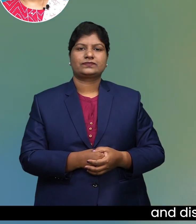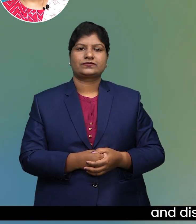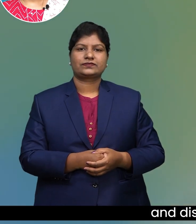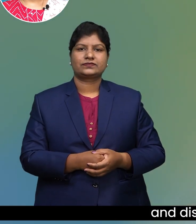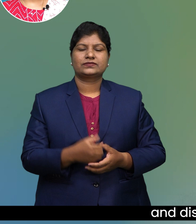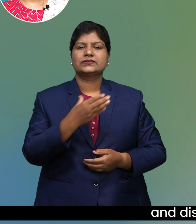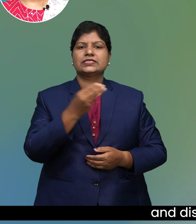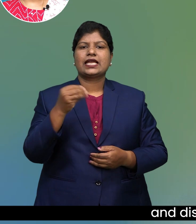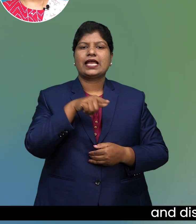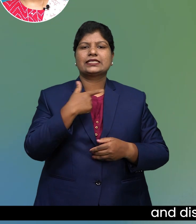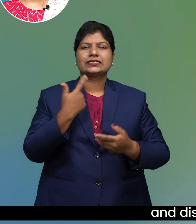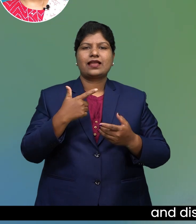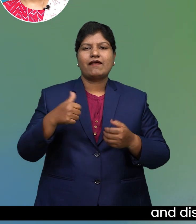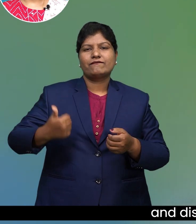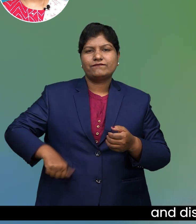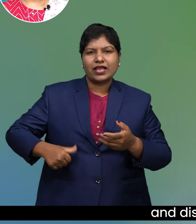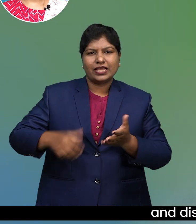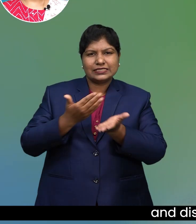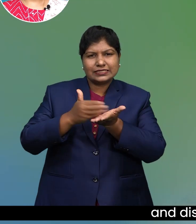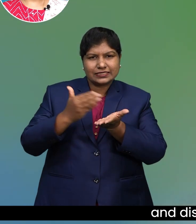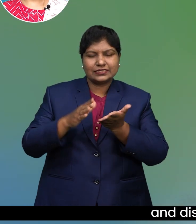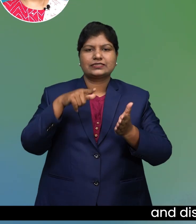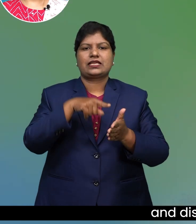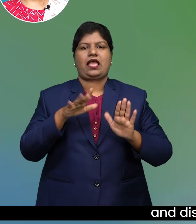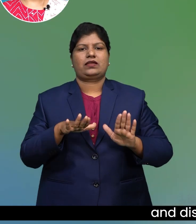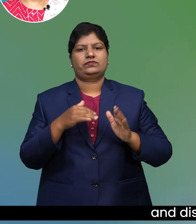and disposing of its waste.